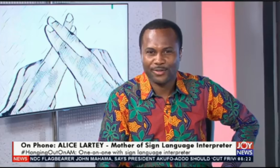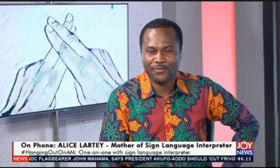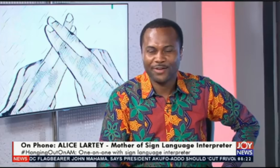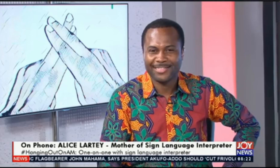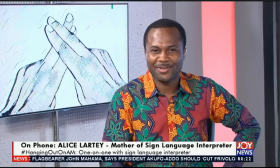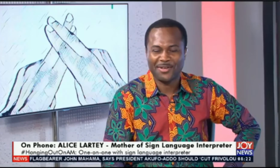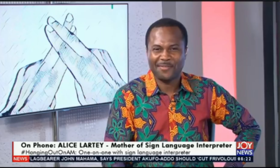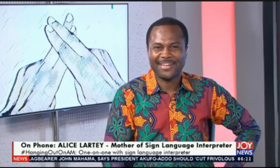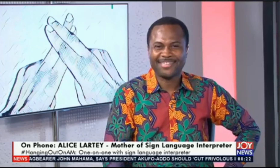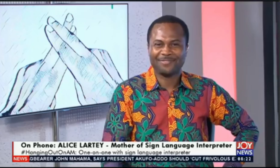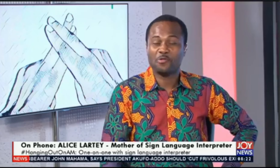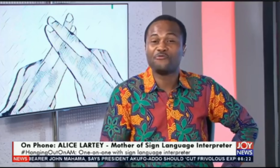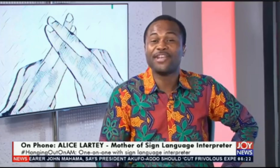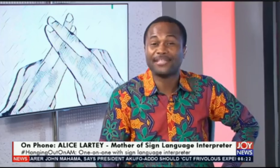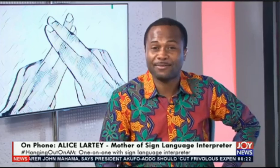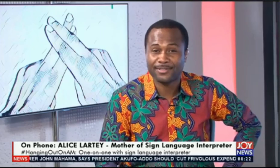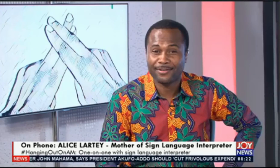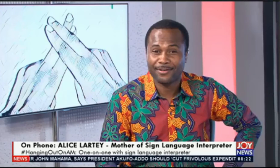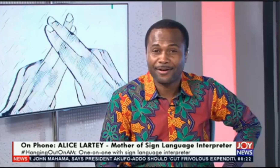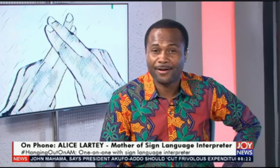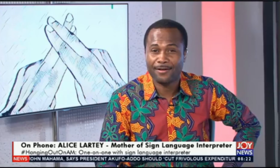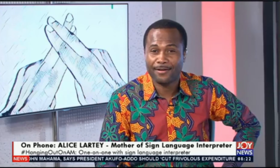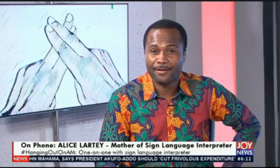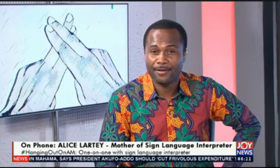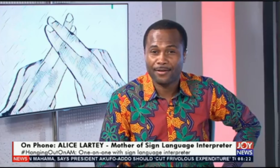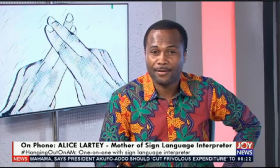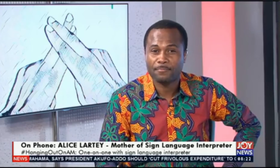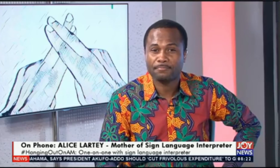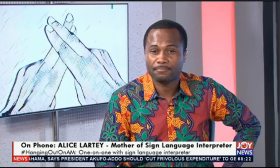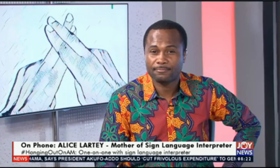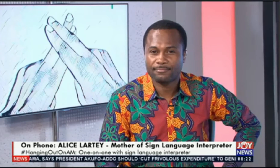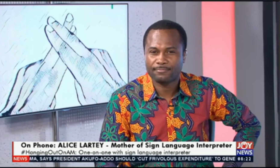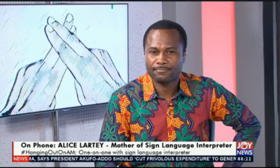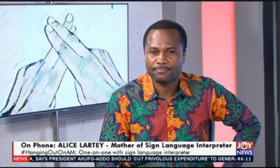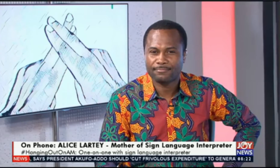Oh, the phone lines are not helping us. Oh, Let my daughter.